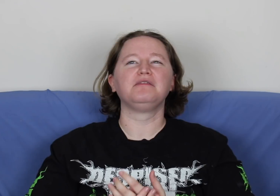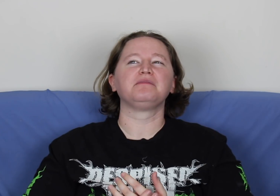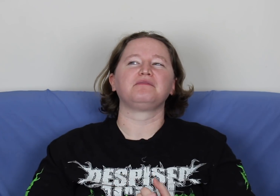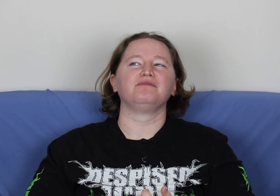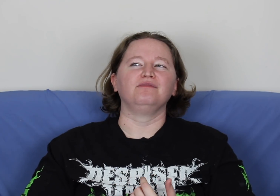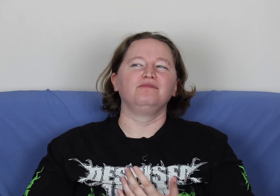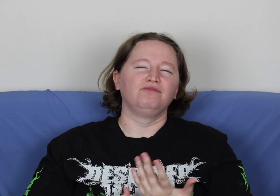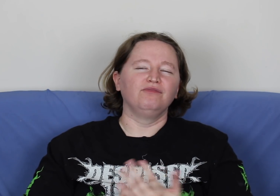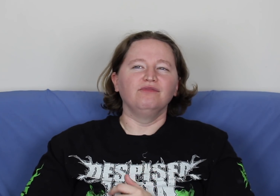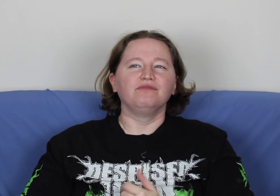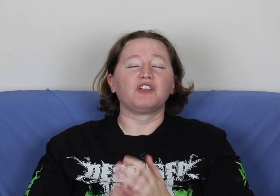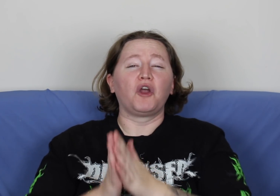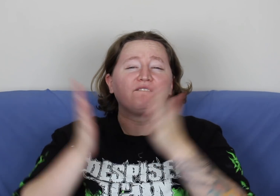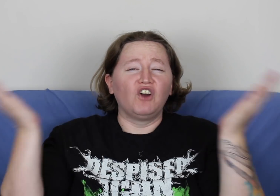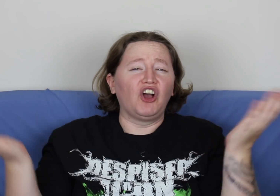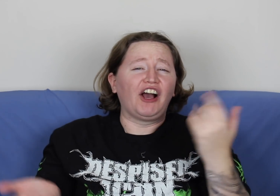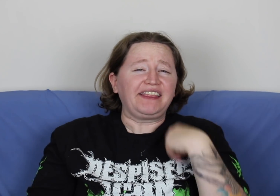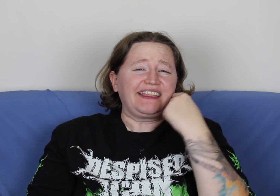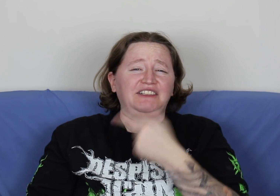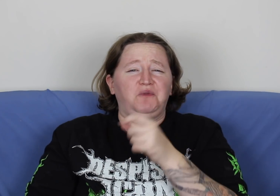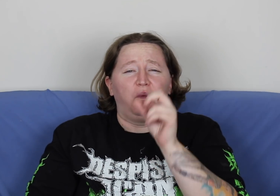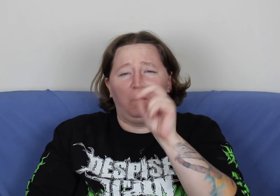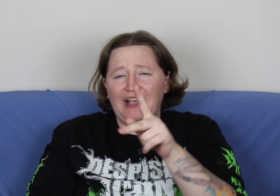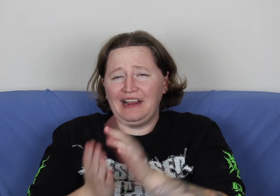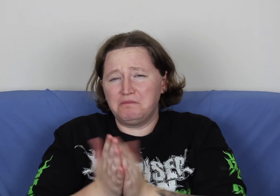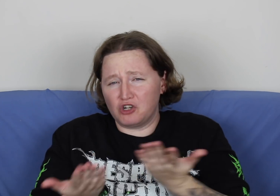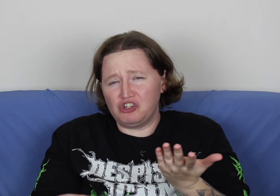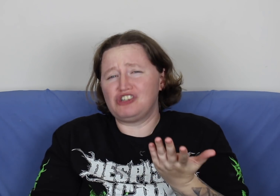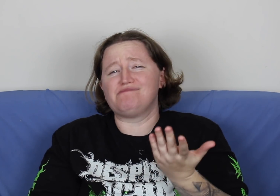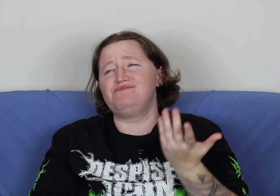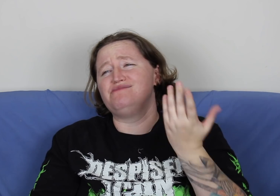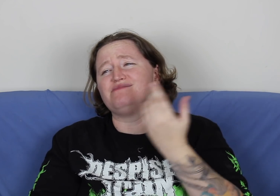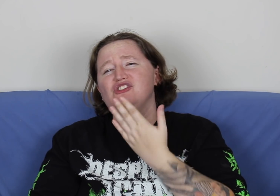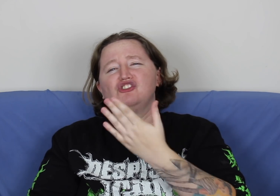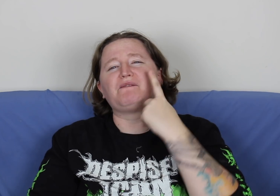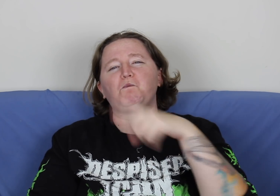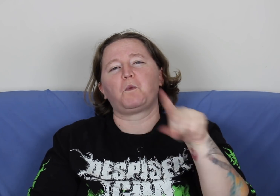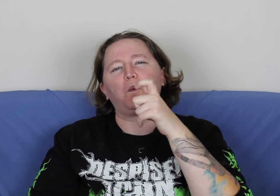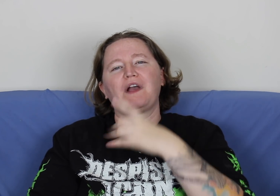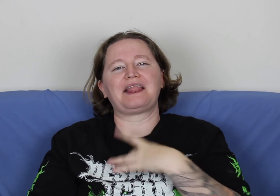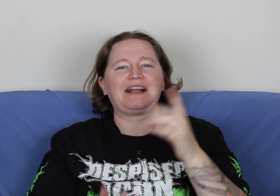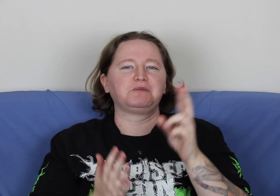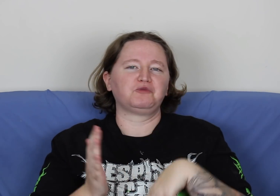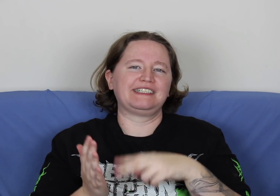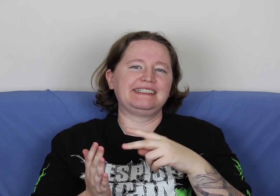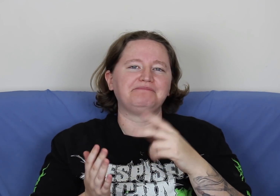There was that, and I would say overall, I think it's an okay book. It's good for people